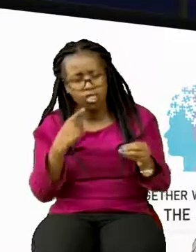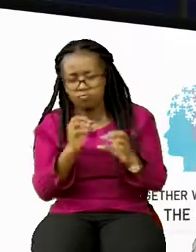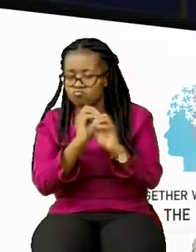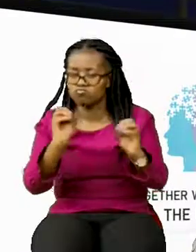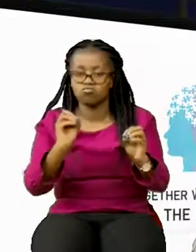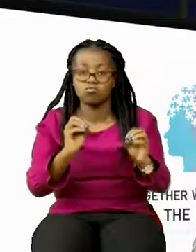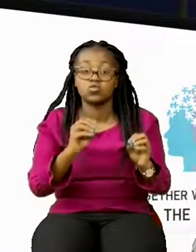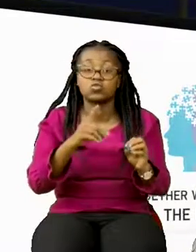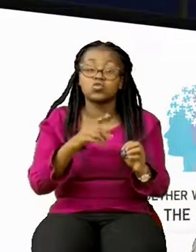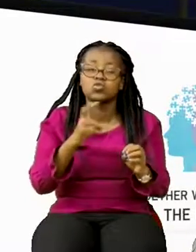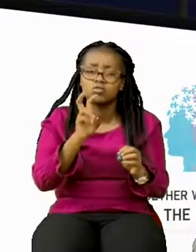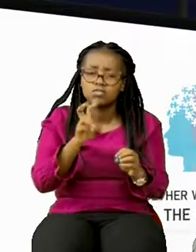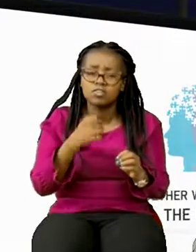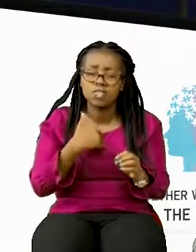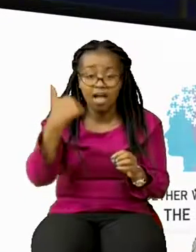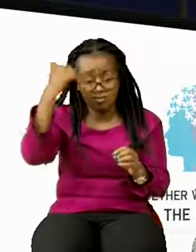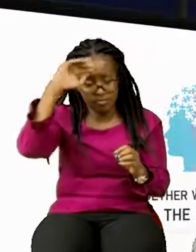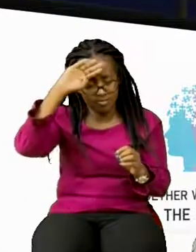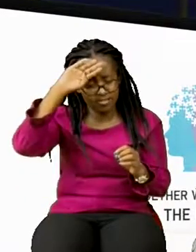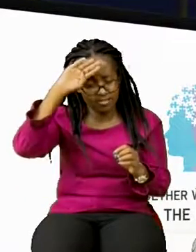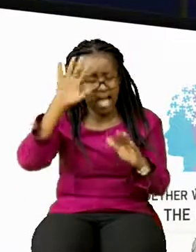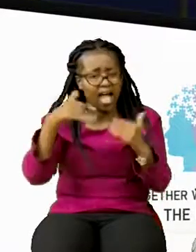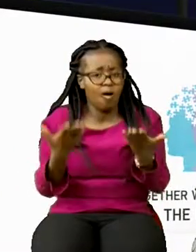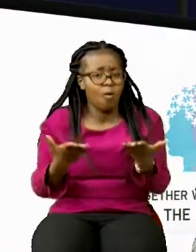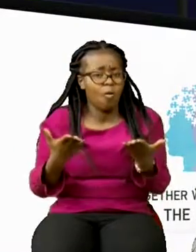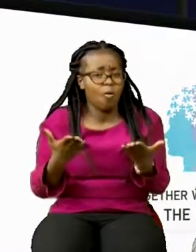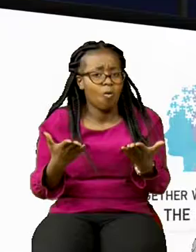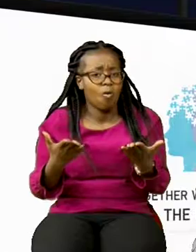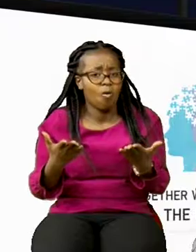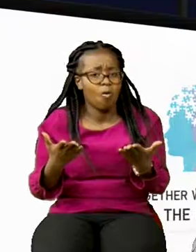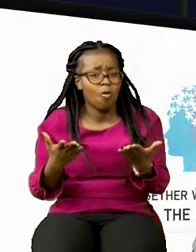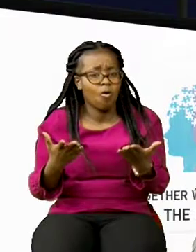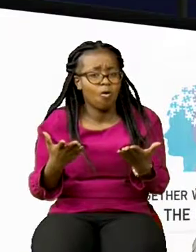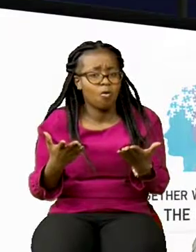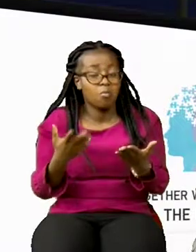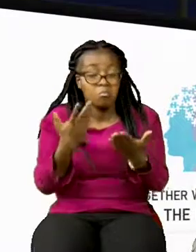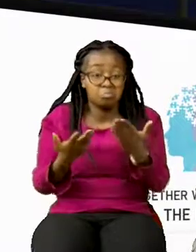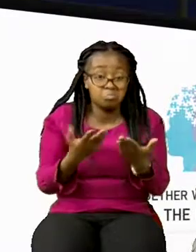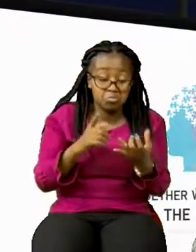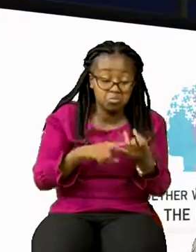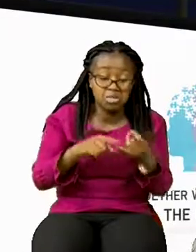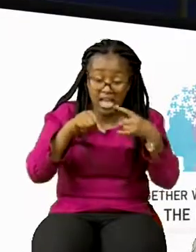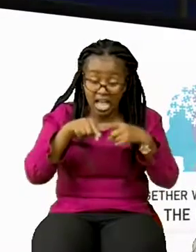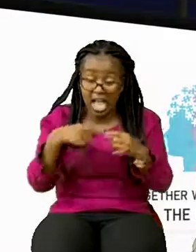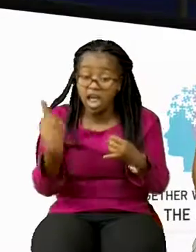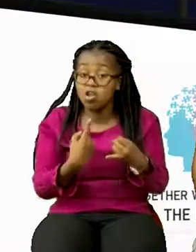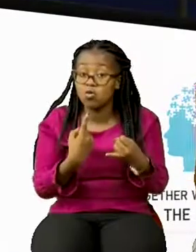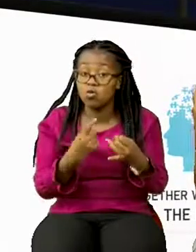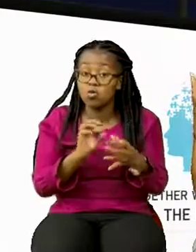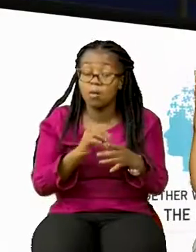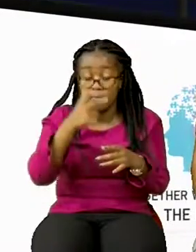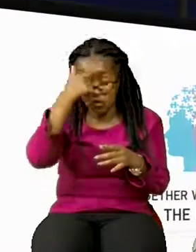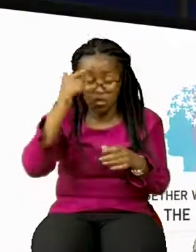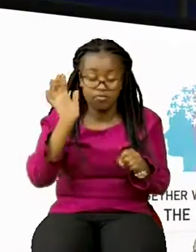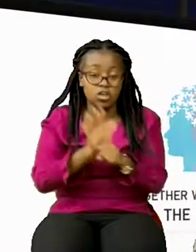first thing you have to see, do they have a fever? Because convulsive disorders can come in two ways. It can occur on its own, because there is a